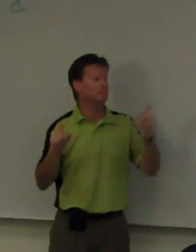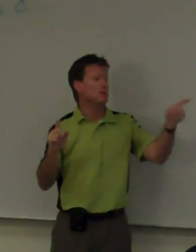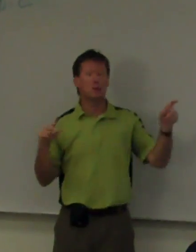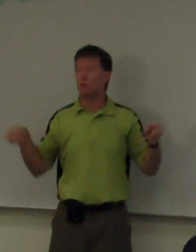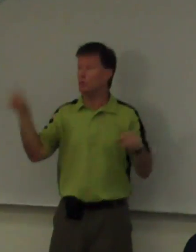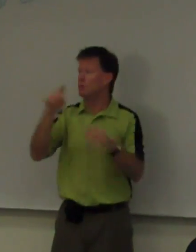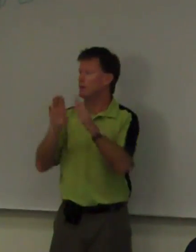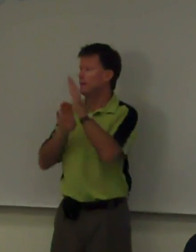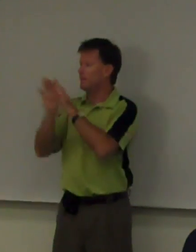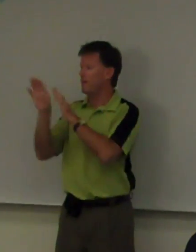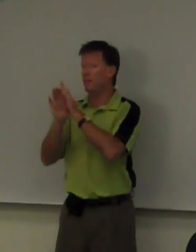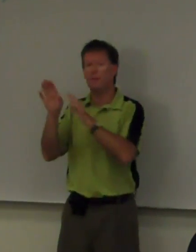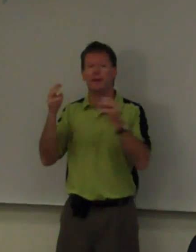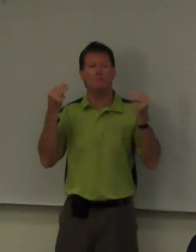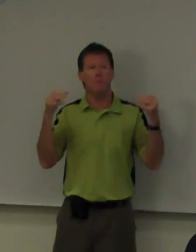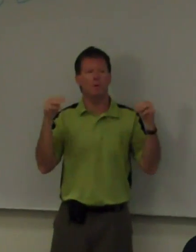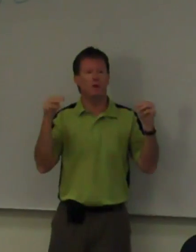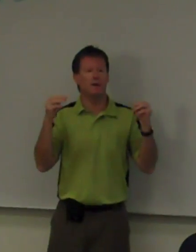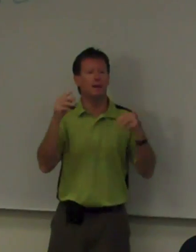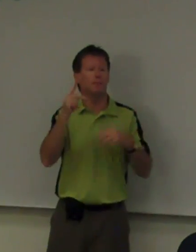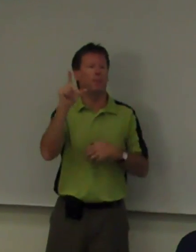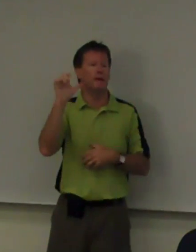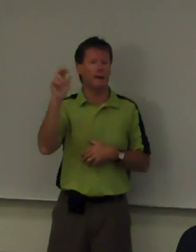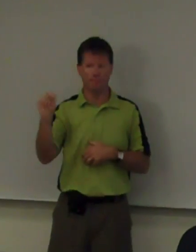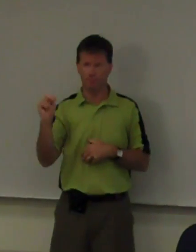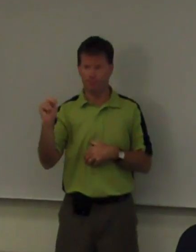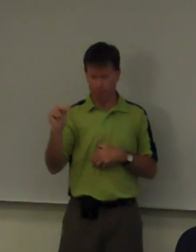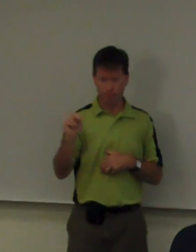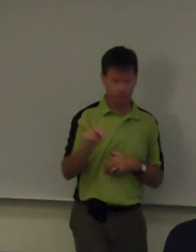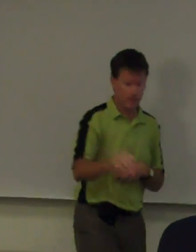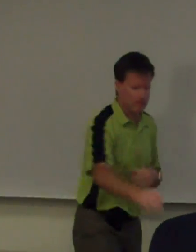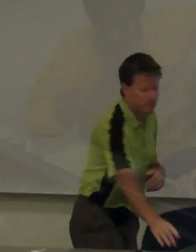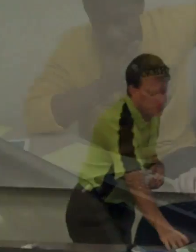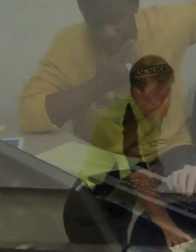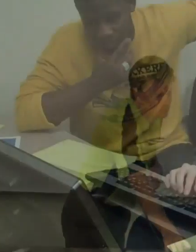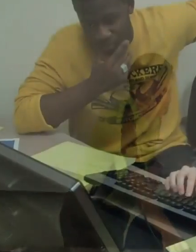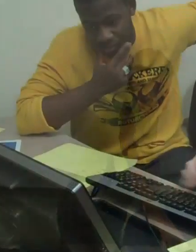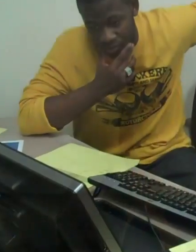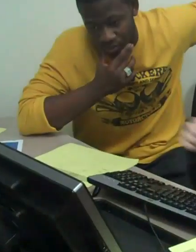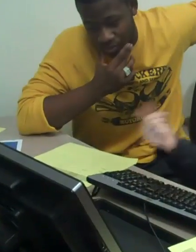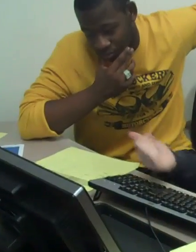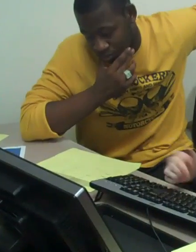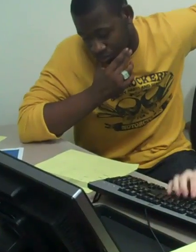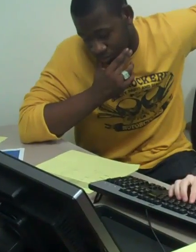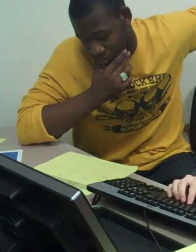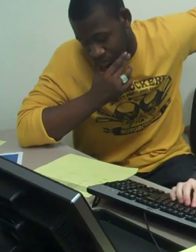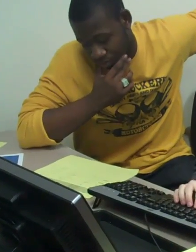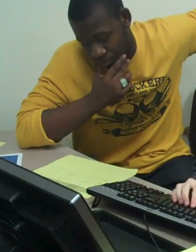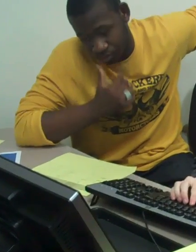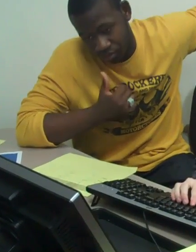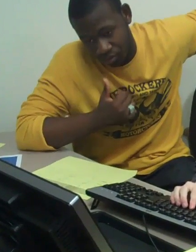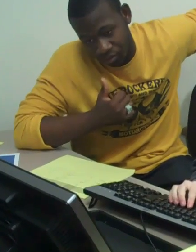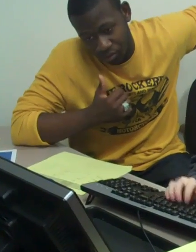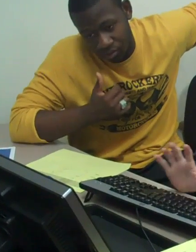I'm smile I'm gonna smile I'm gonna smile I'm gonna